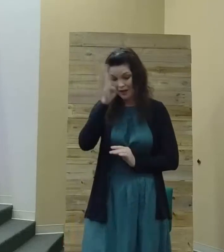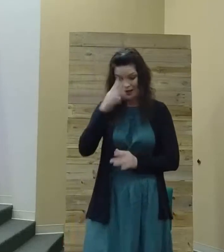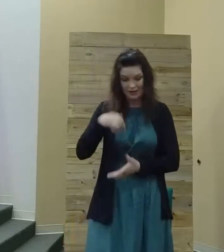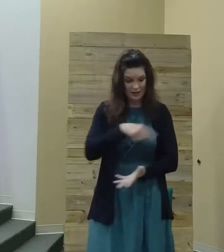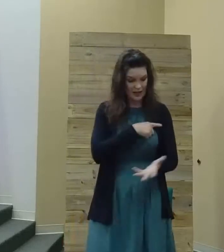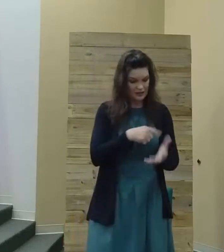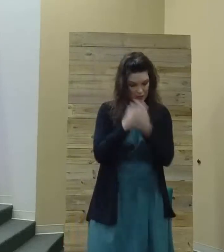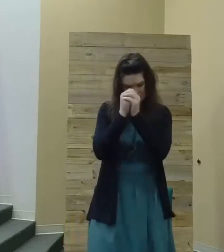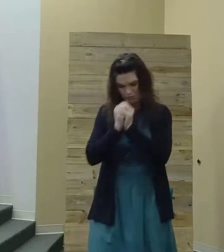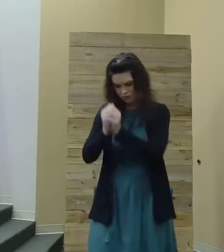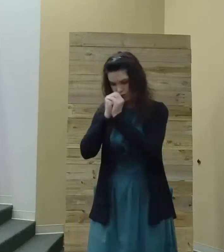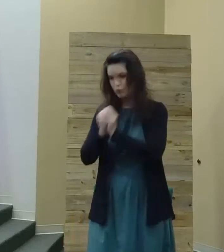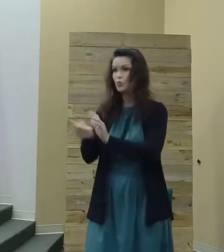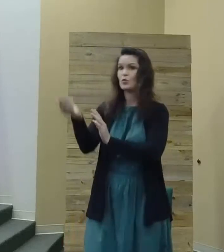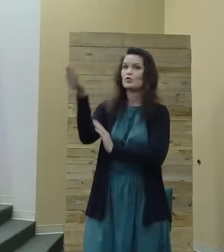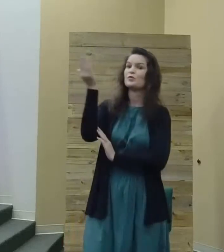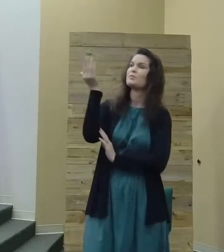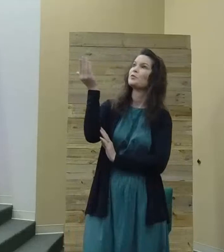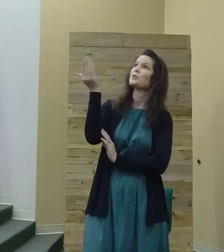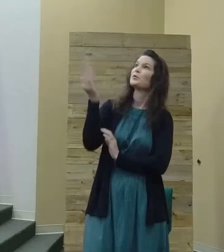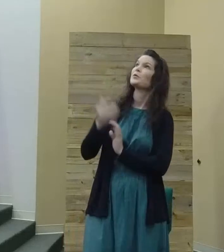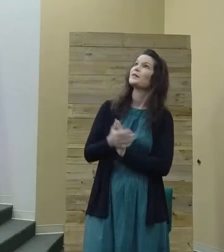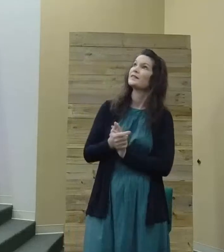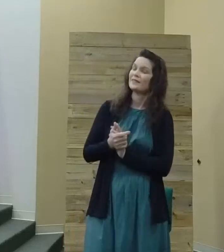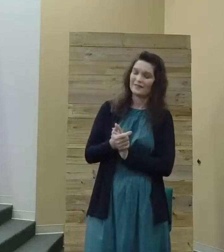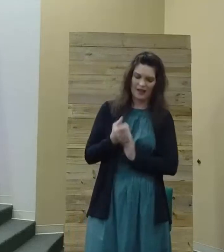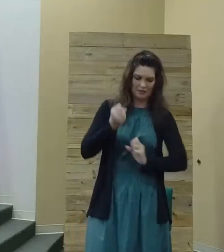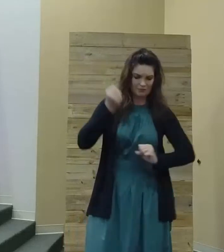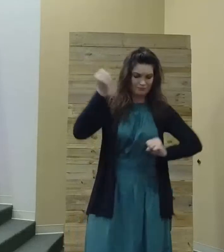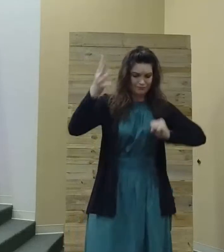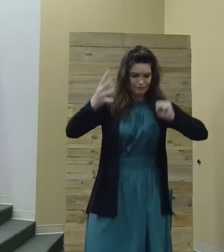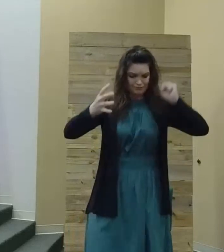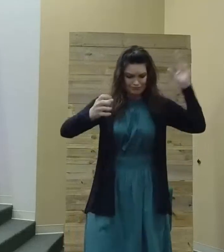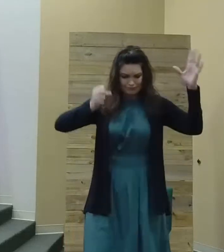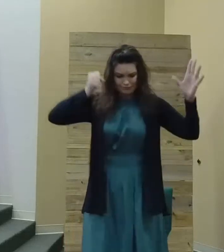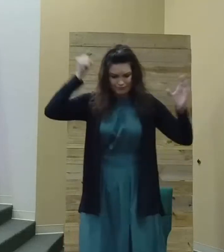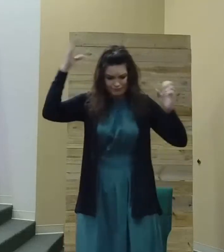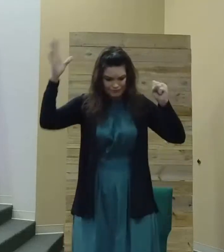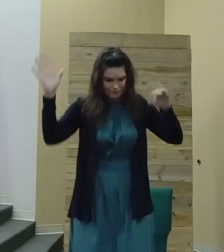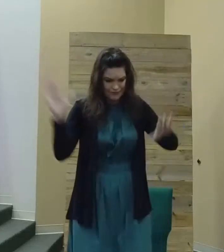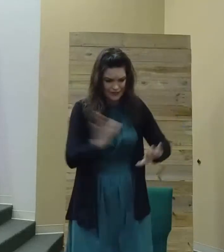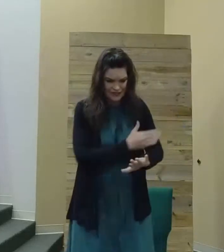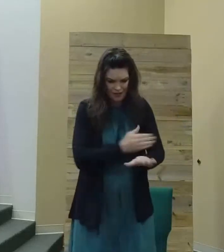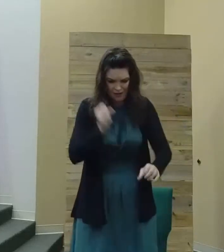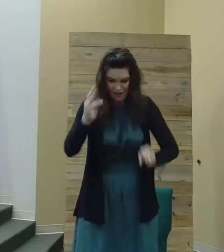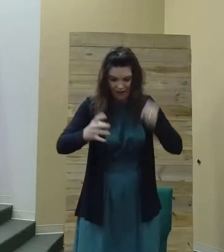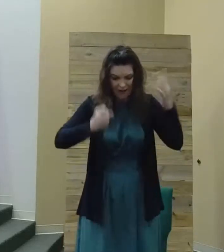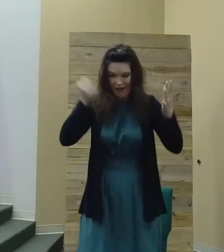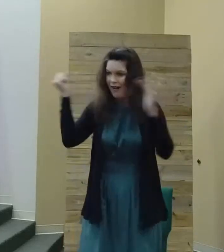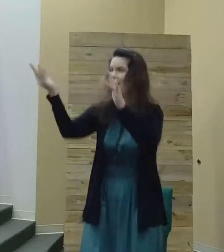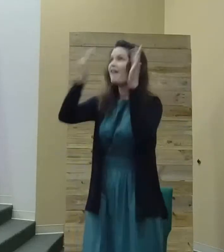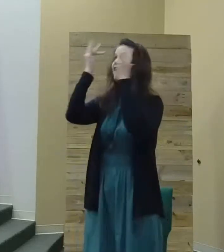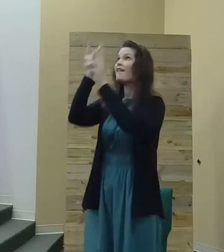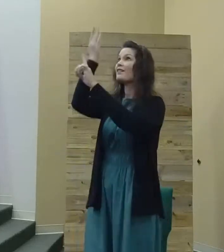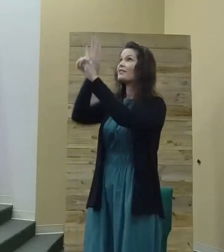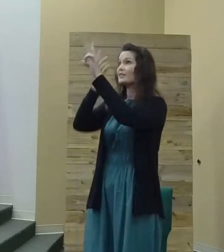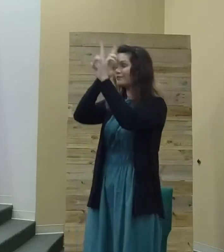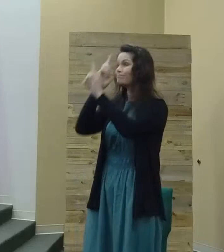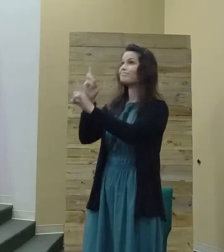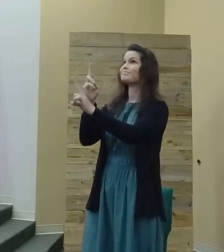God, as we worship you today, as we sing songs in praise to your name,